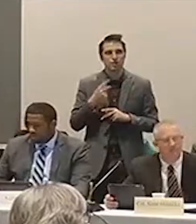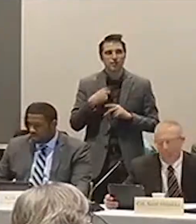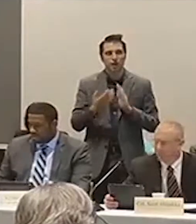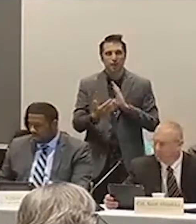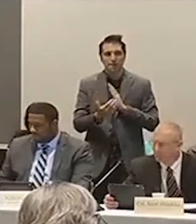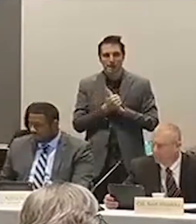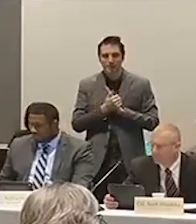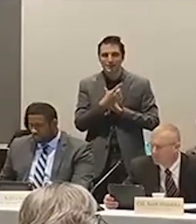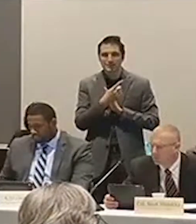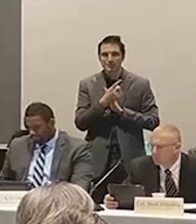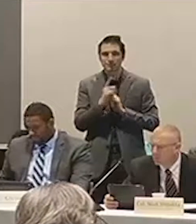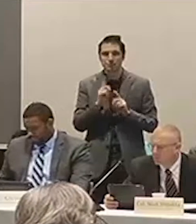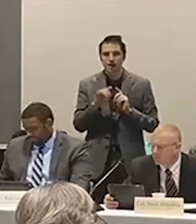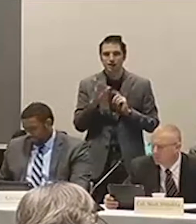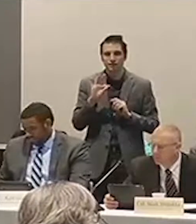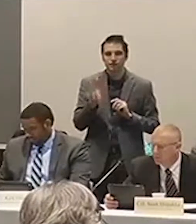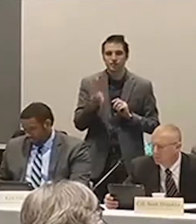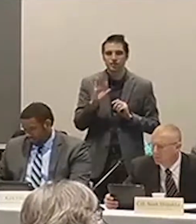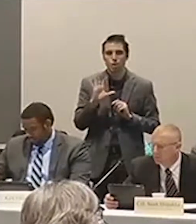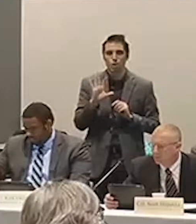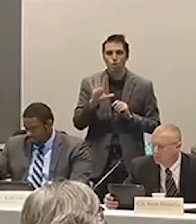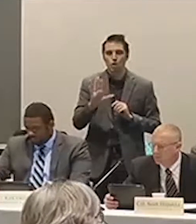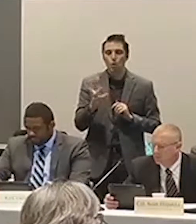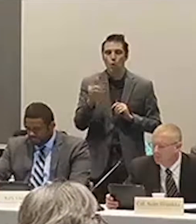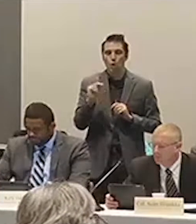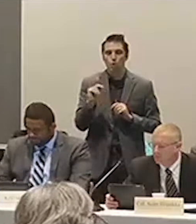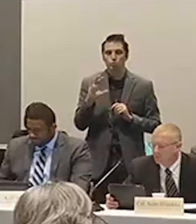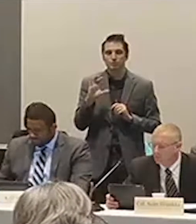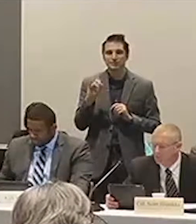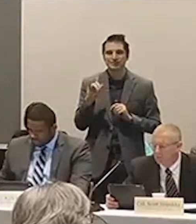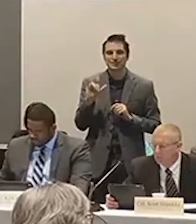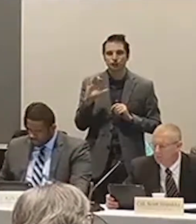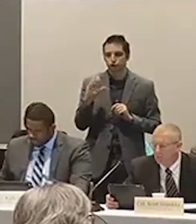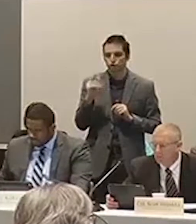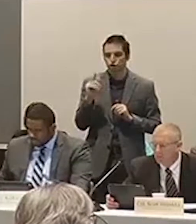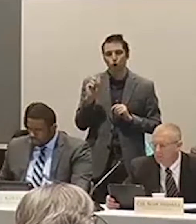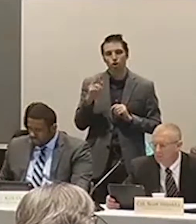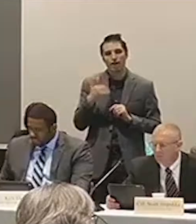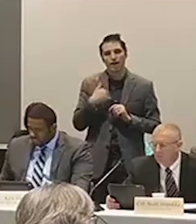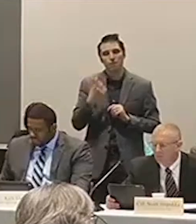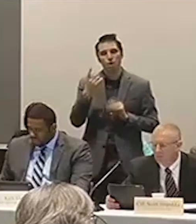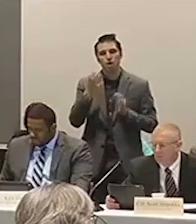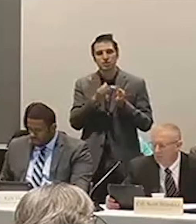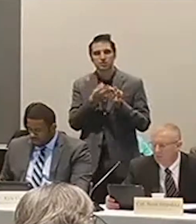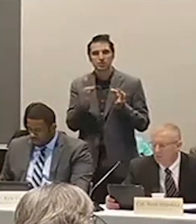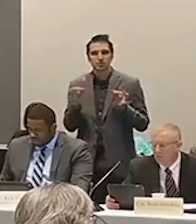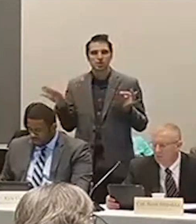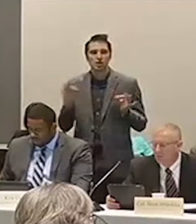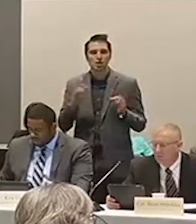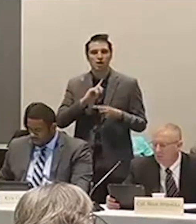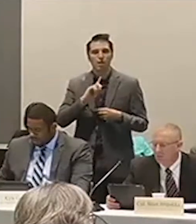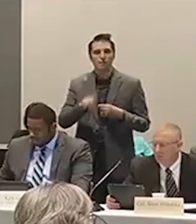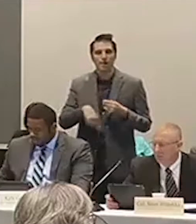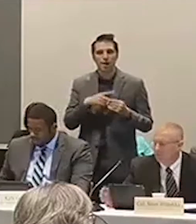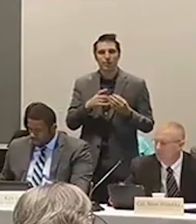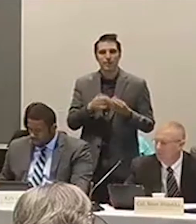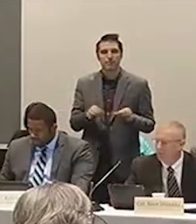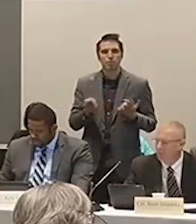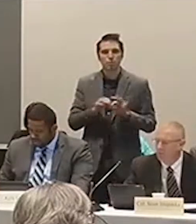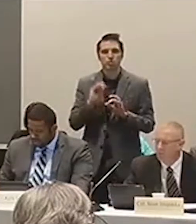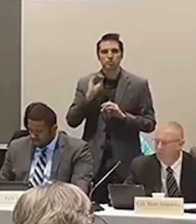but actually under Flint's own city charter, there was actually a statement about the importance